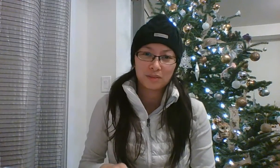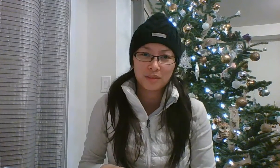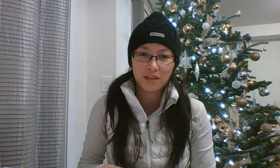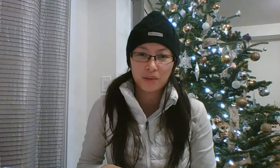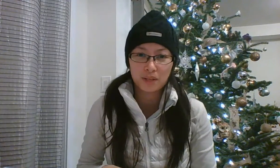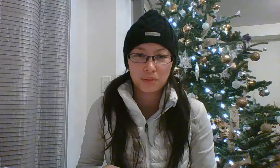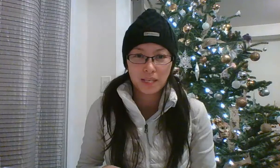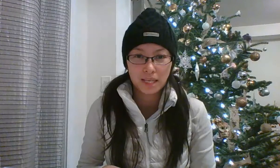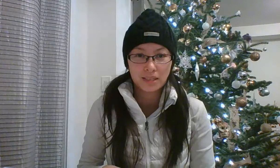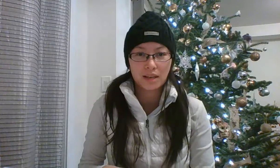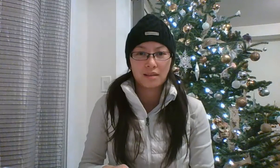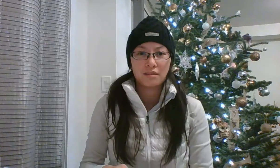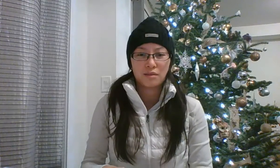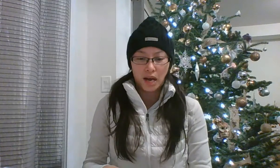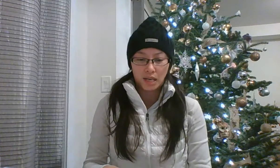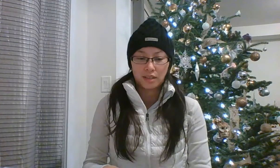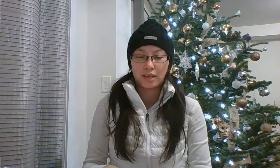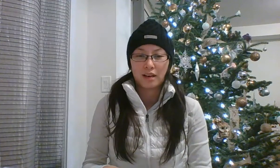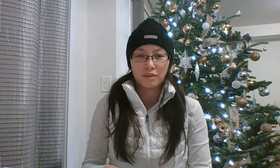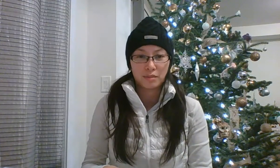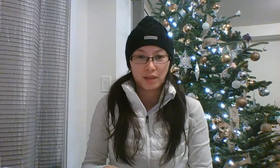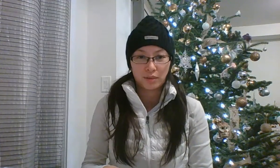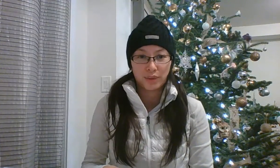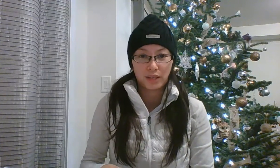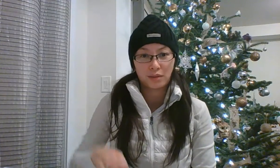say bingo in ASL, you actually have to spell out bingo. So